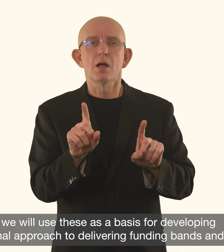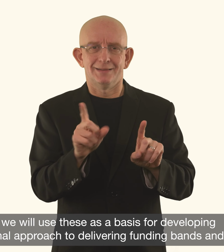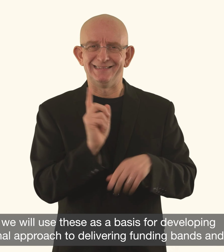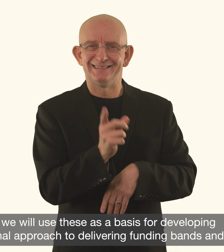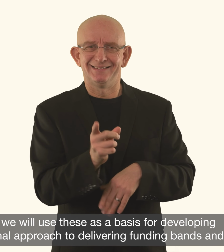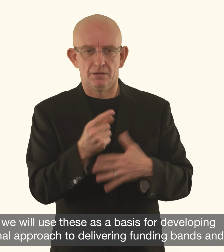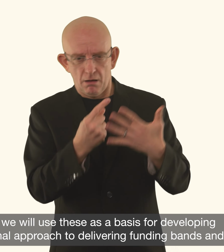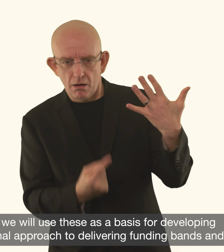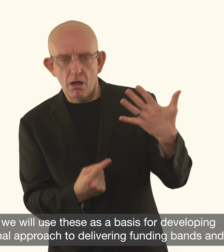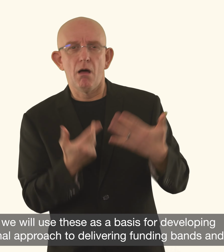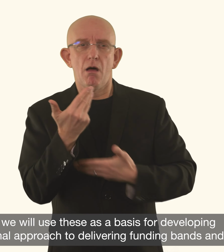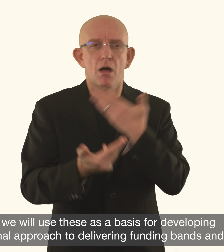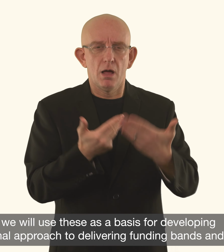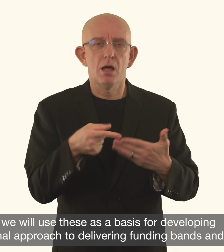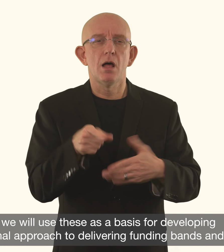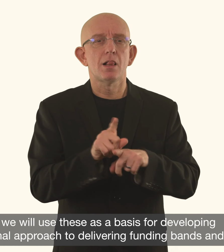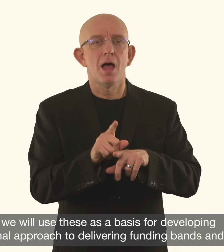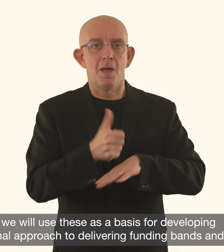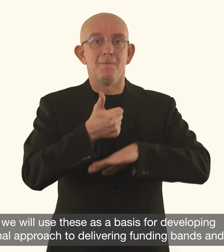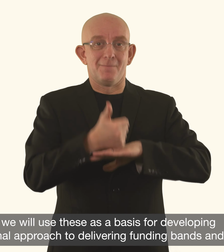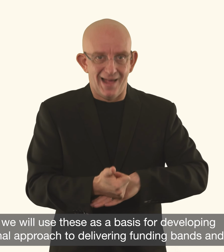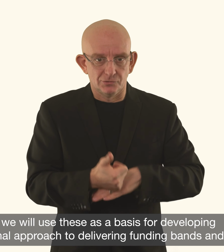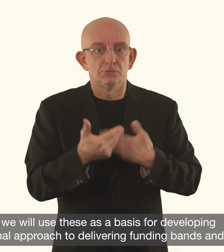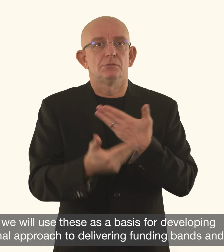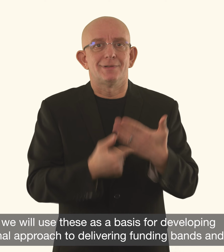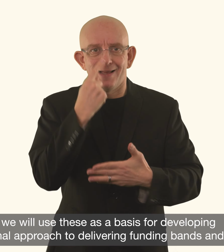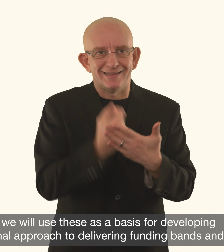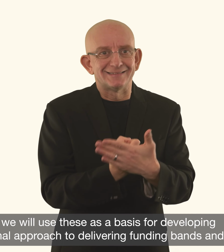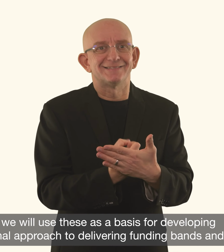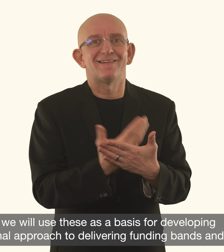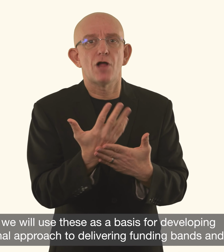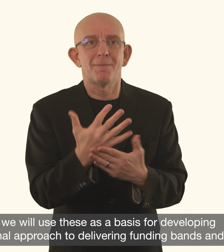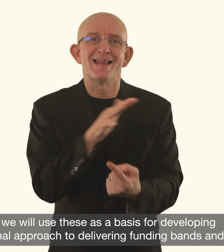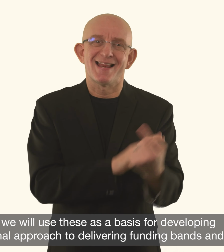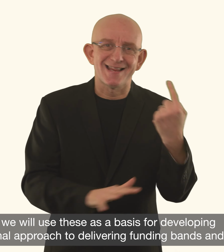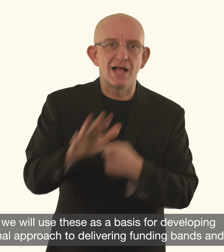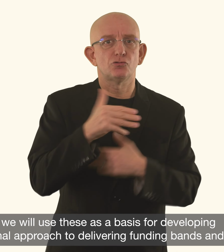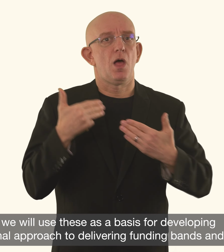use these as a basis for developing a national approach to delivering funding bans and tariffs.